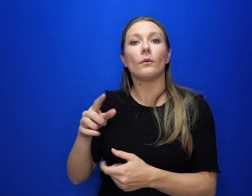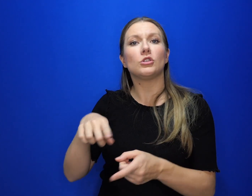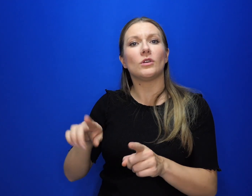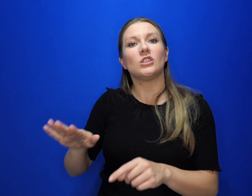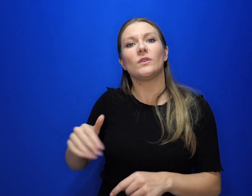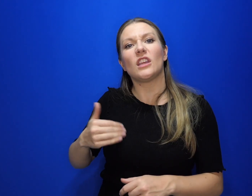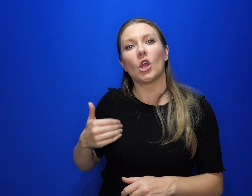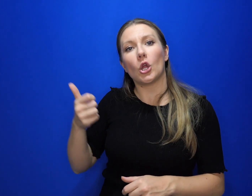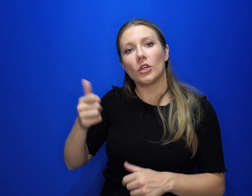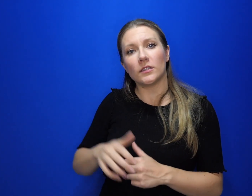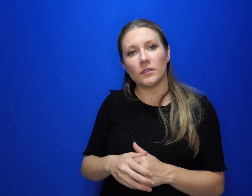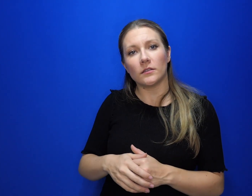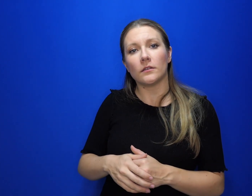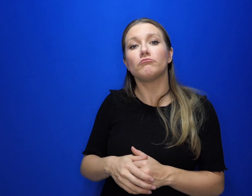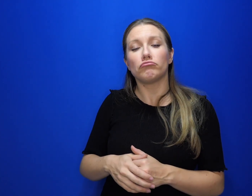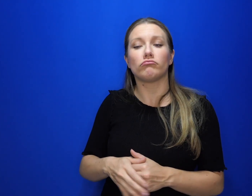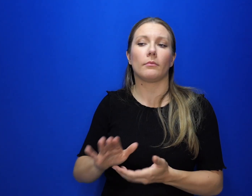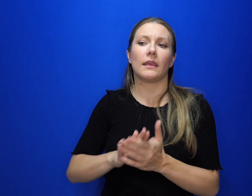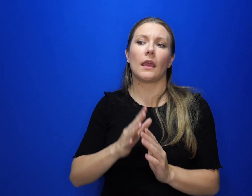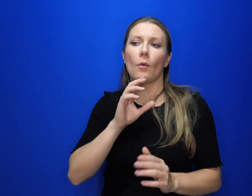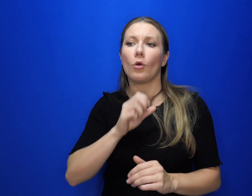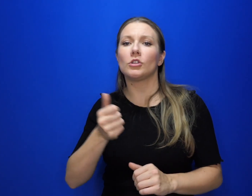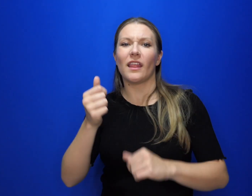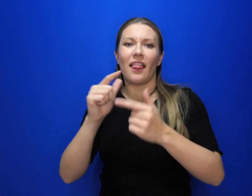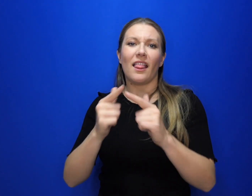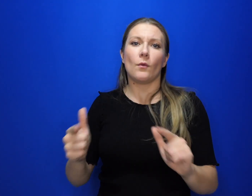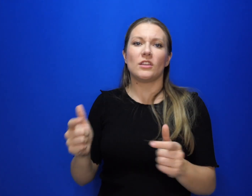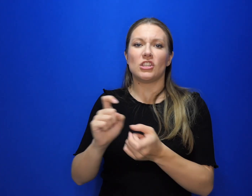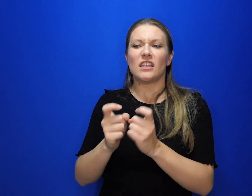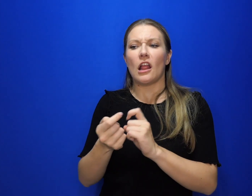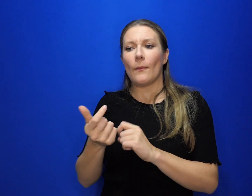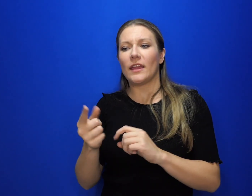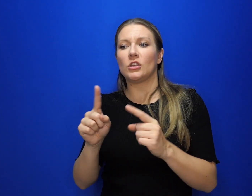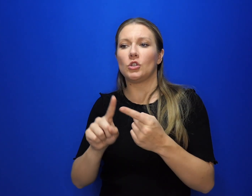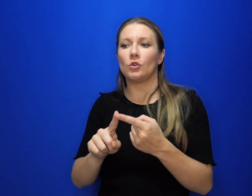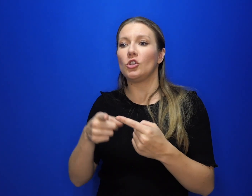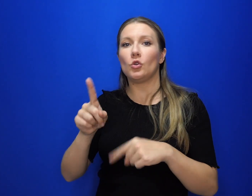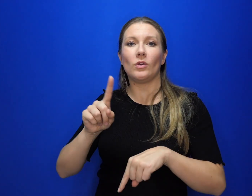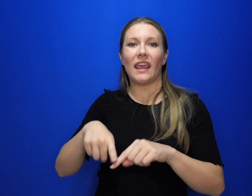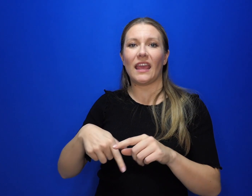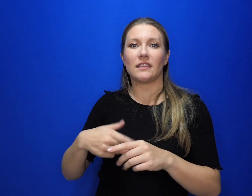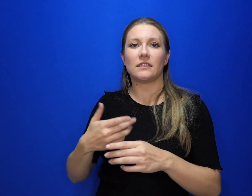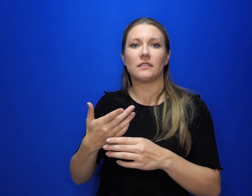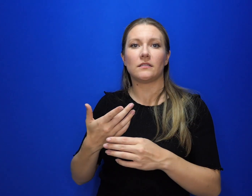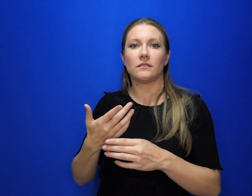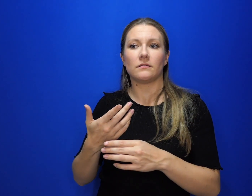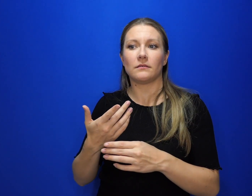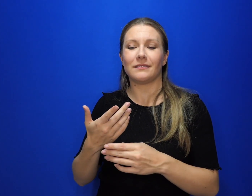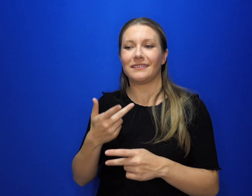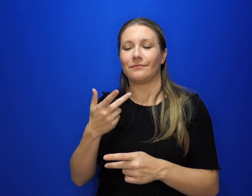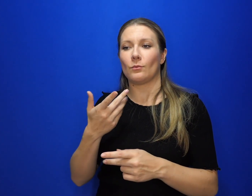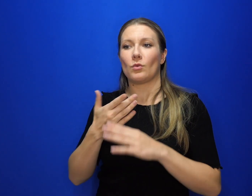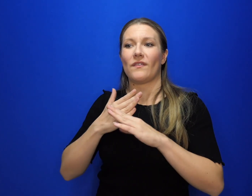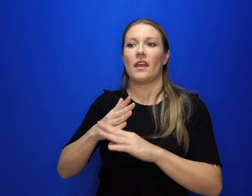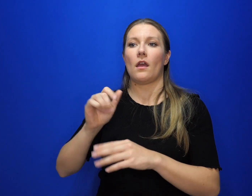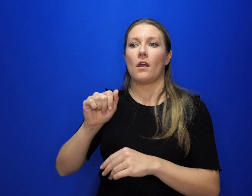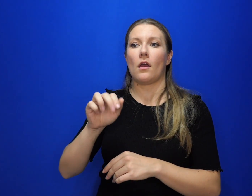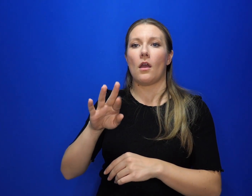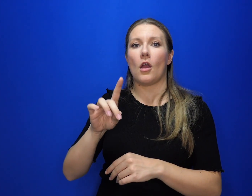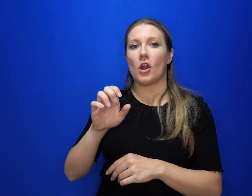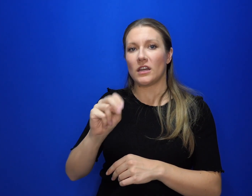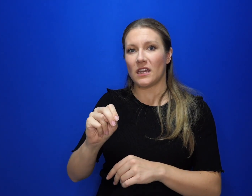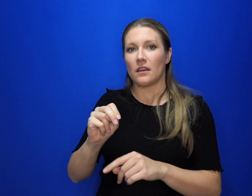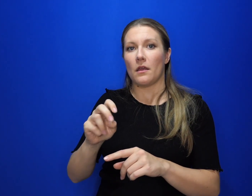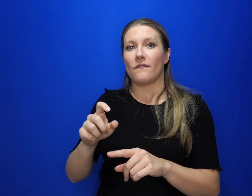younger, right? And then as she got older, the language changed slightly to like, you can't restrict Arden from taking the bag. You know, once it was on her